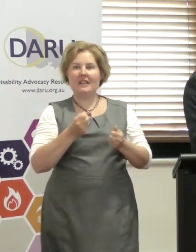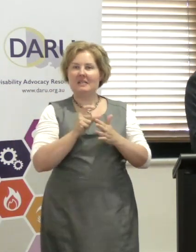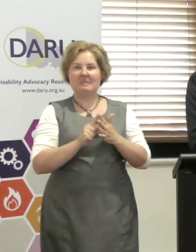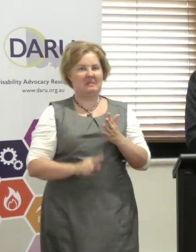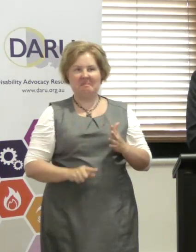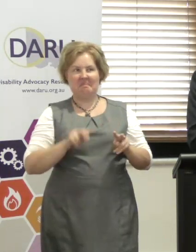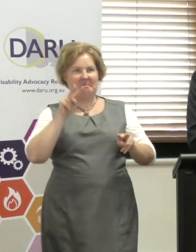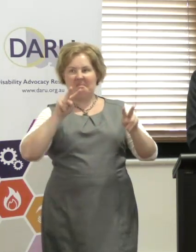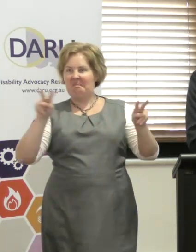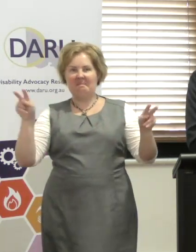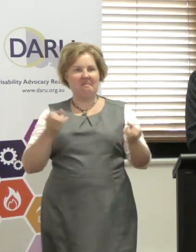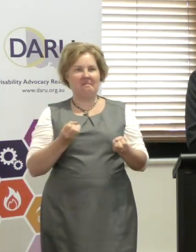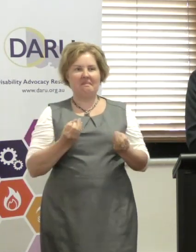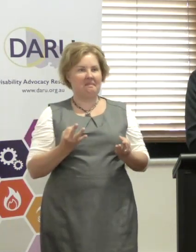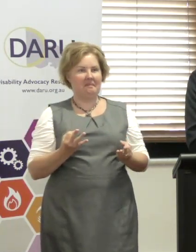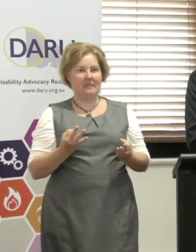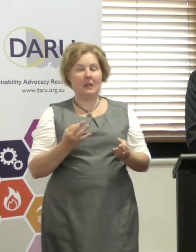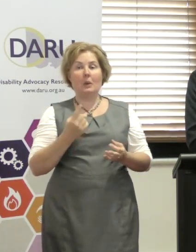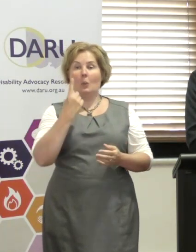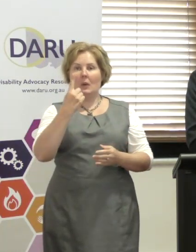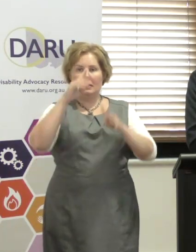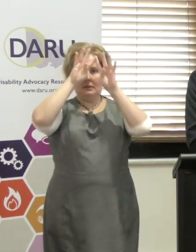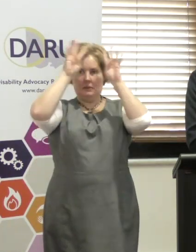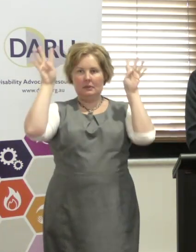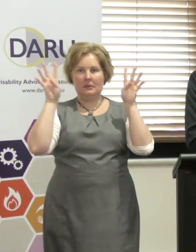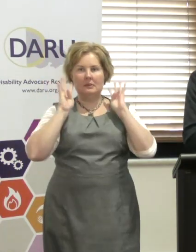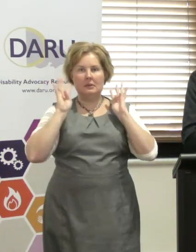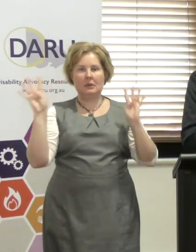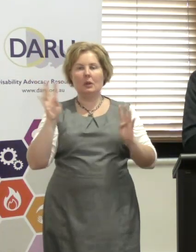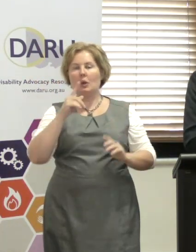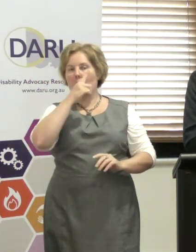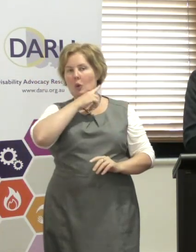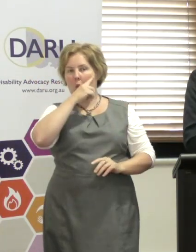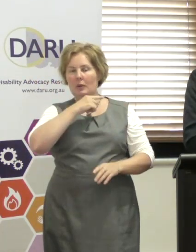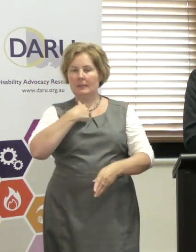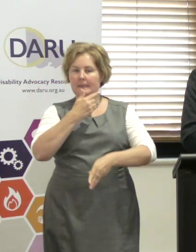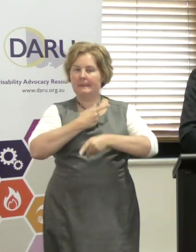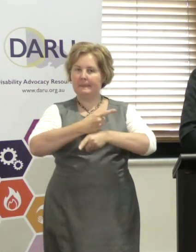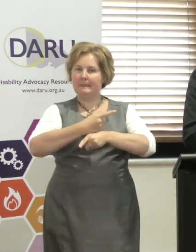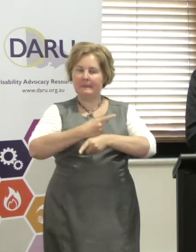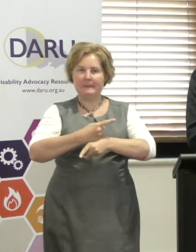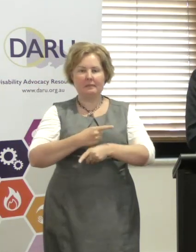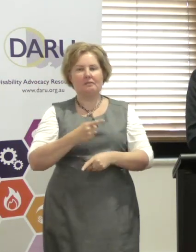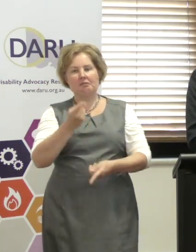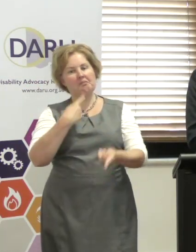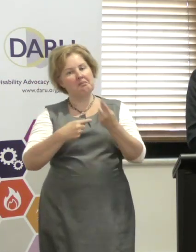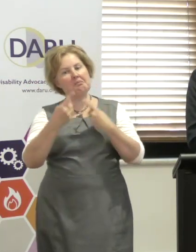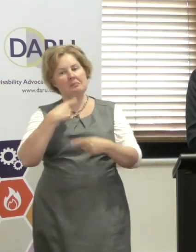there was one young Torres Strait Islander girl that I spoke with, and she spoke about her experiences.